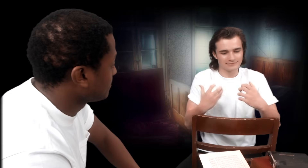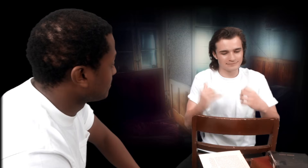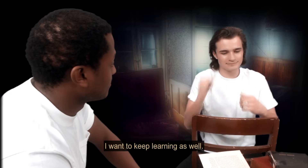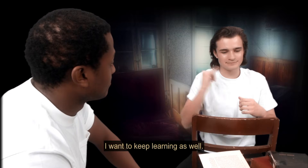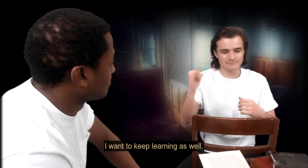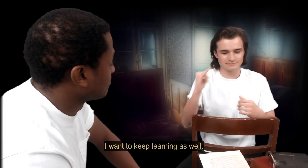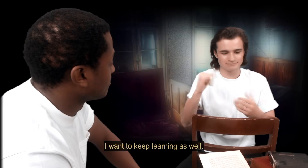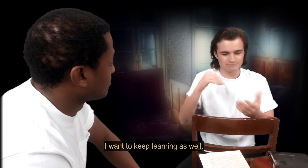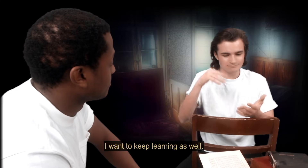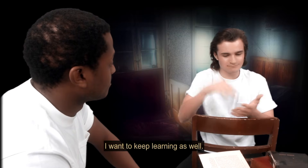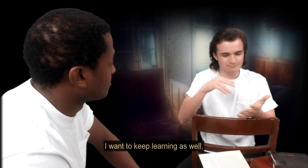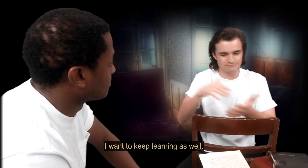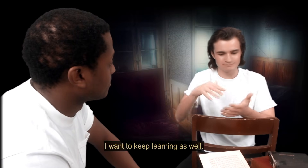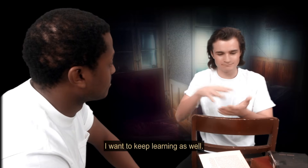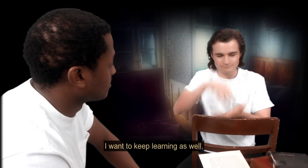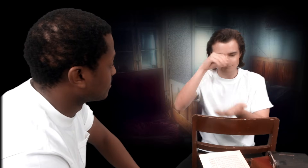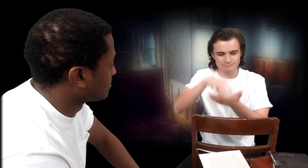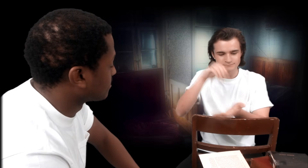I want to keep learning as well.